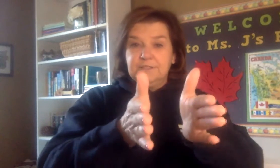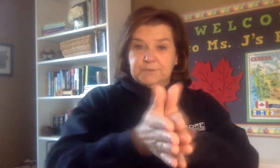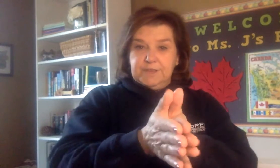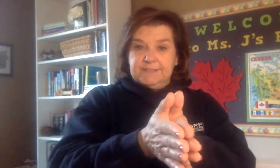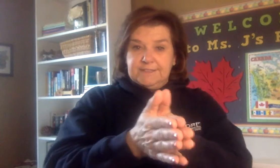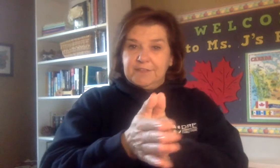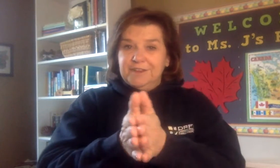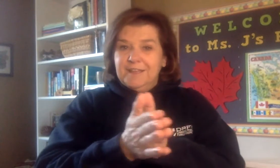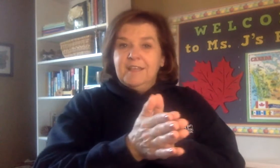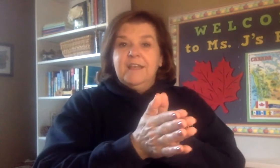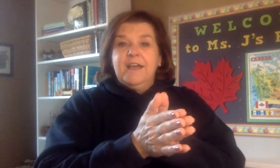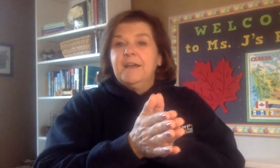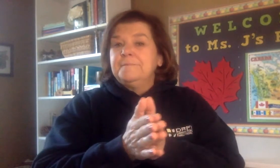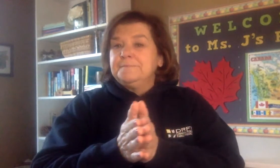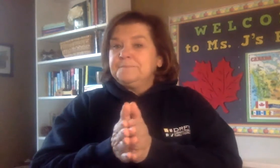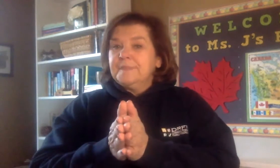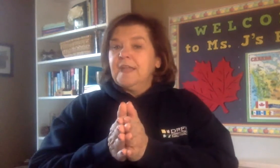put your hands together.